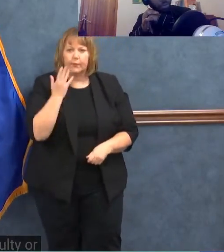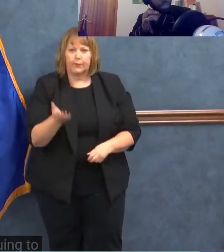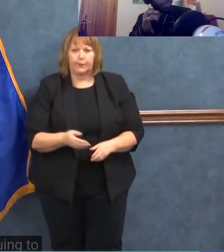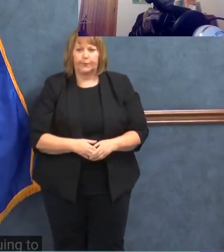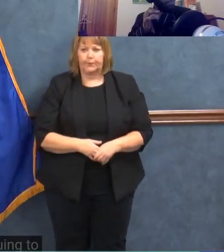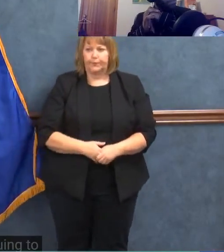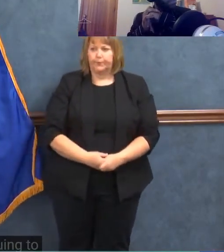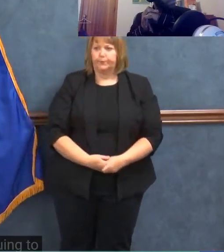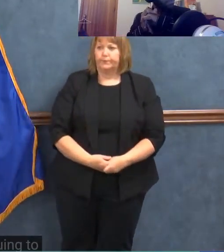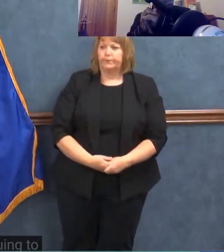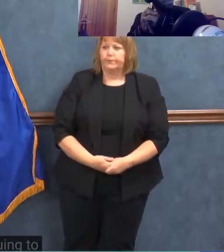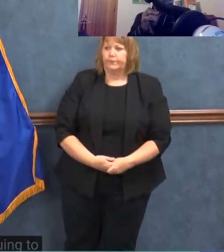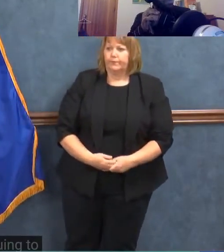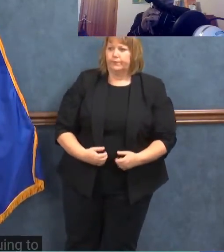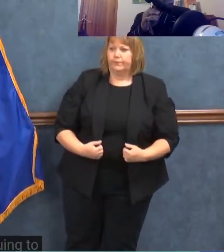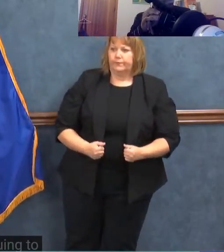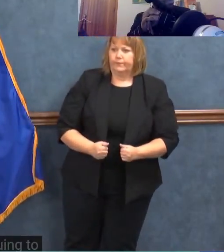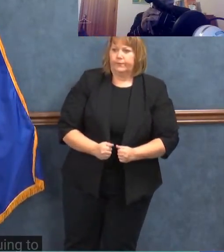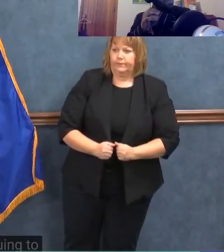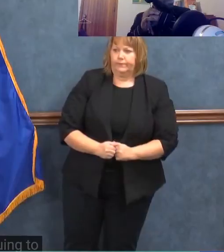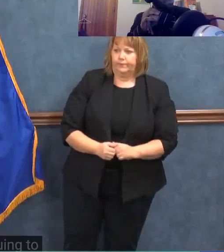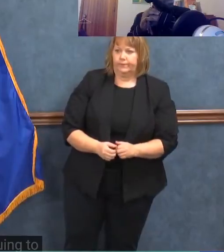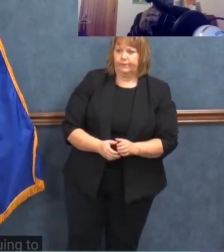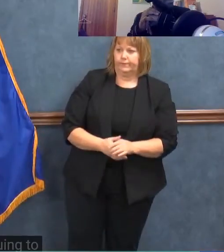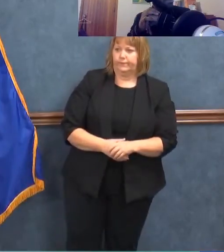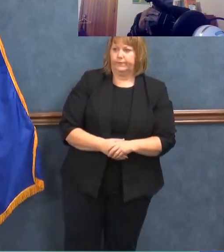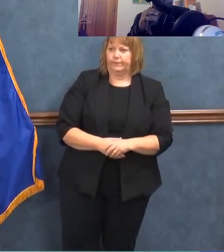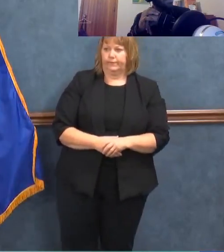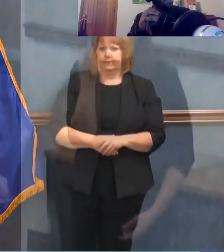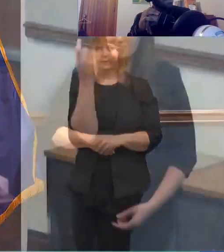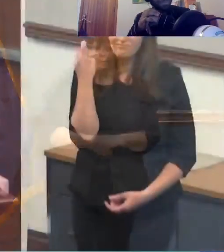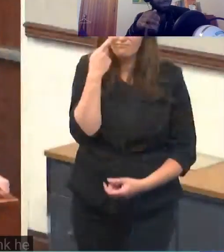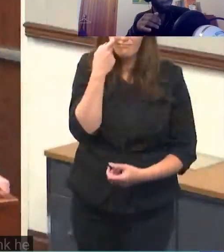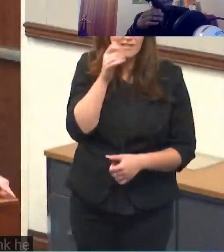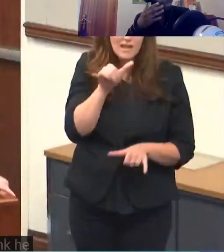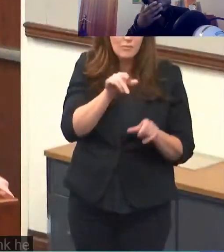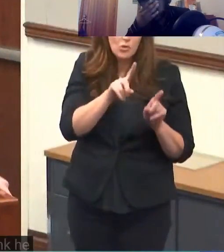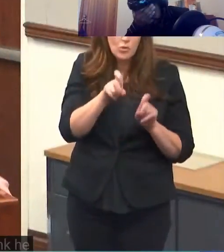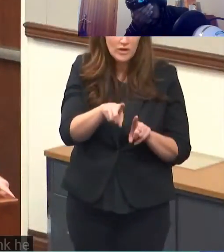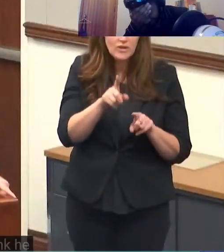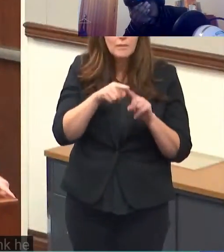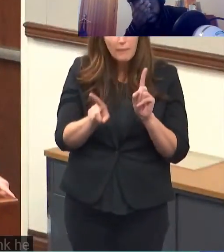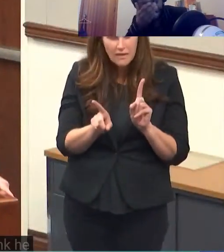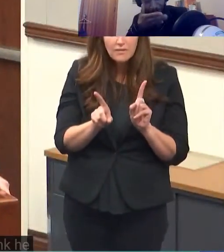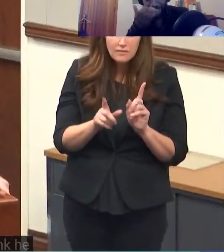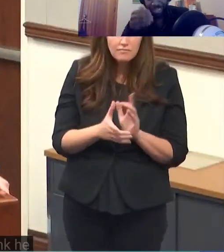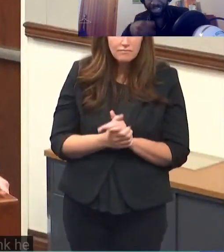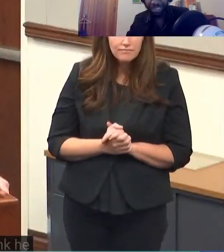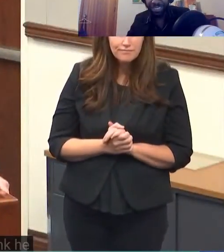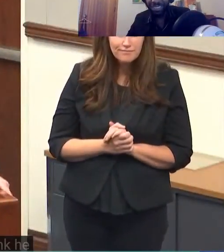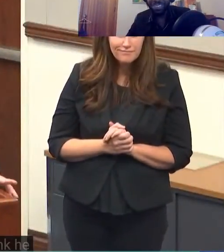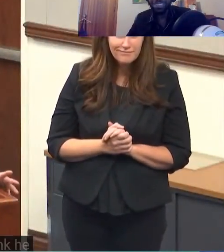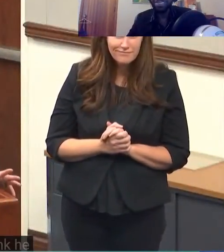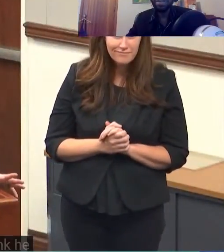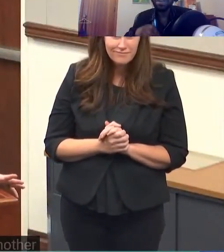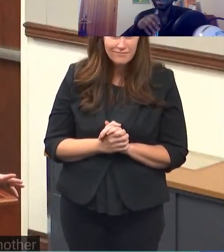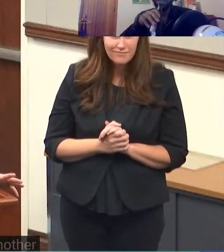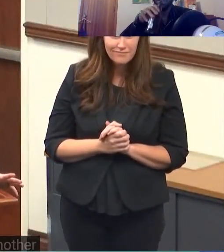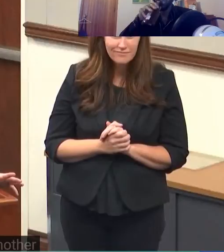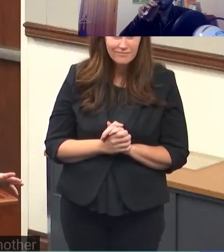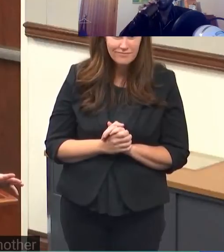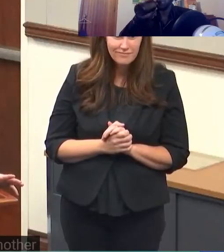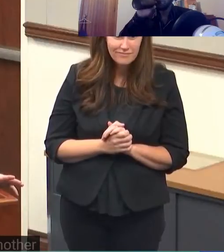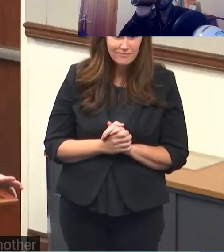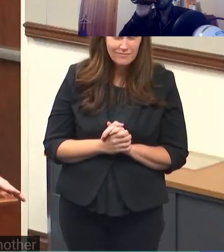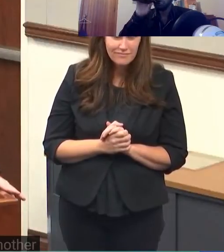Who else does he have? James? Actually, I think he just cannibalized my question mostly, but All right, we'll Same make another guy. one up. Go ahead. yeah, I was going to